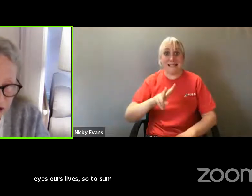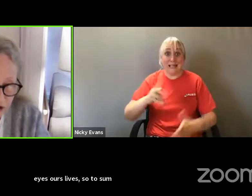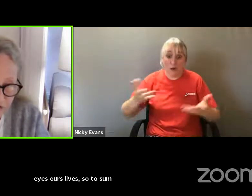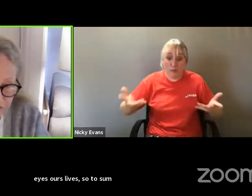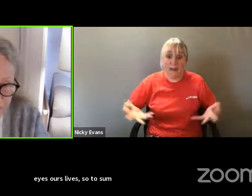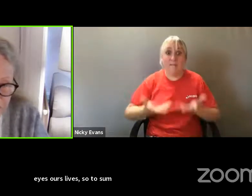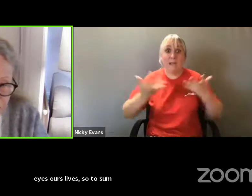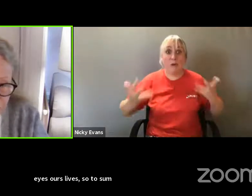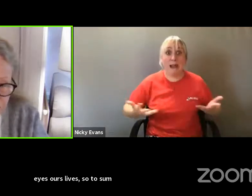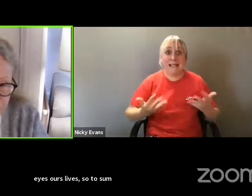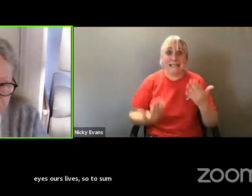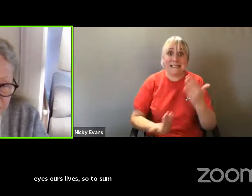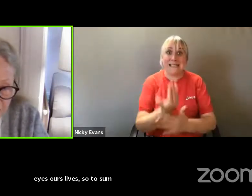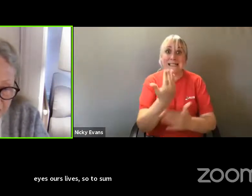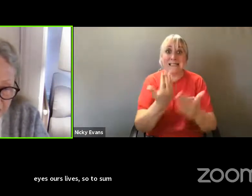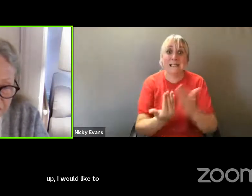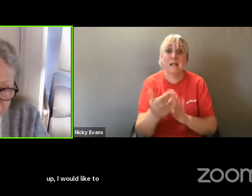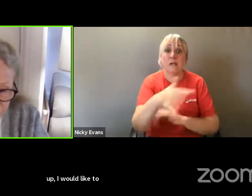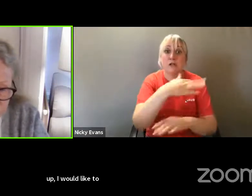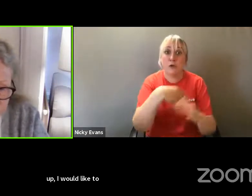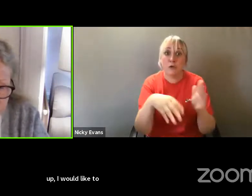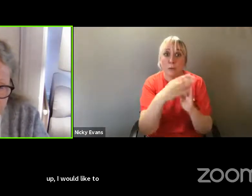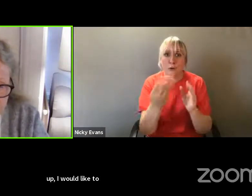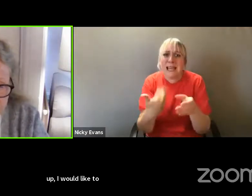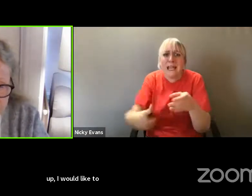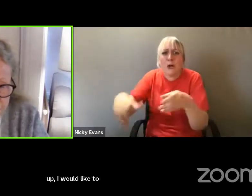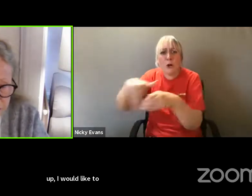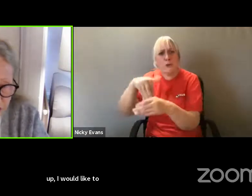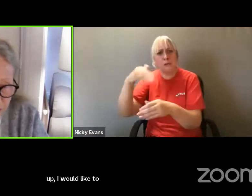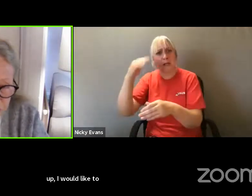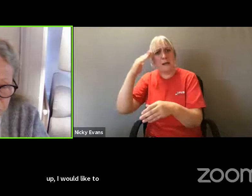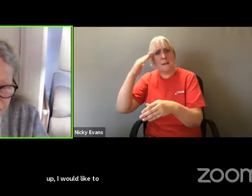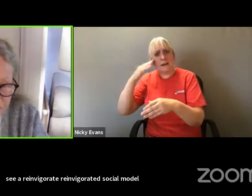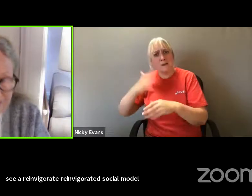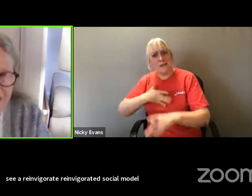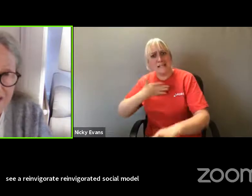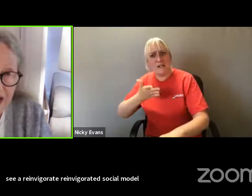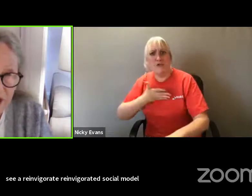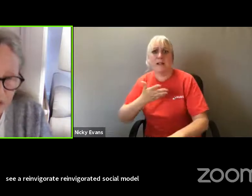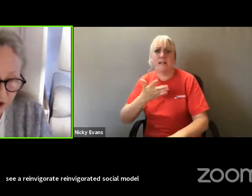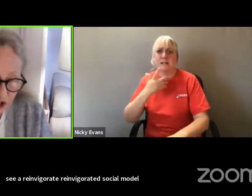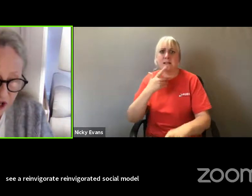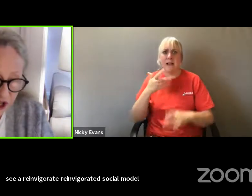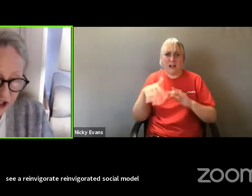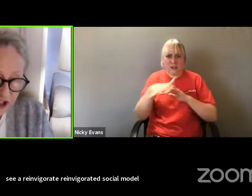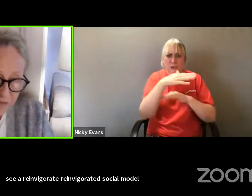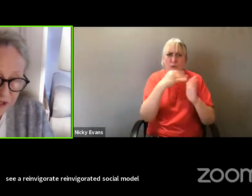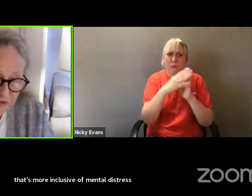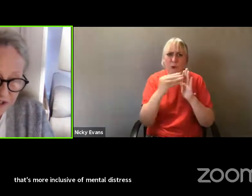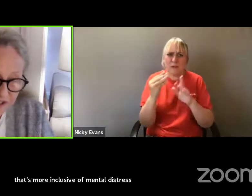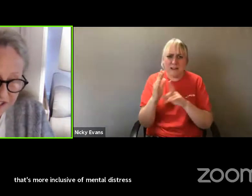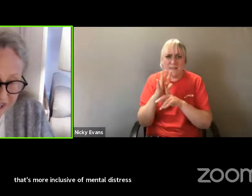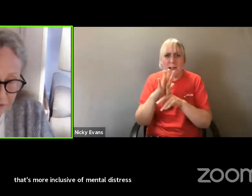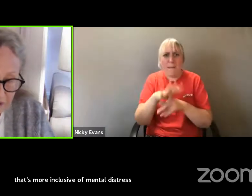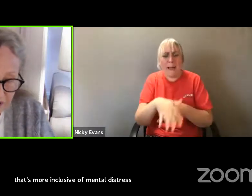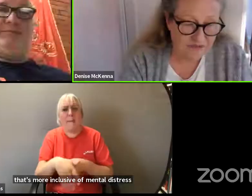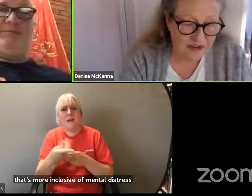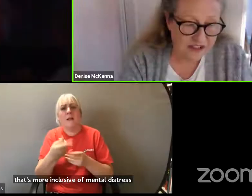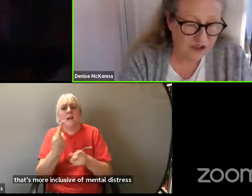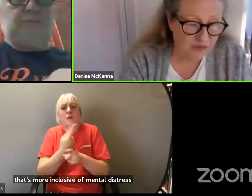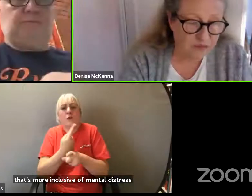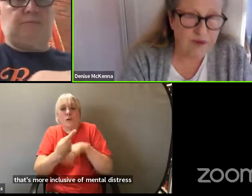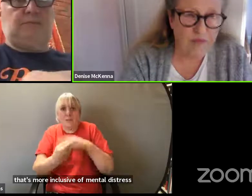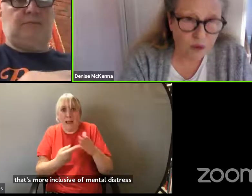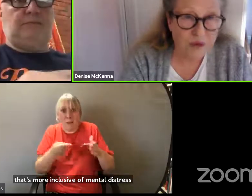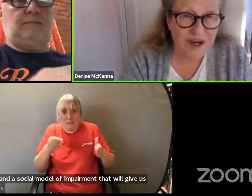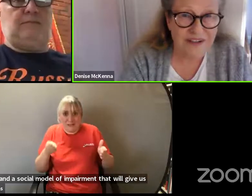more inclusive of mental distress and a social model of impairment that will give us a language to speak of the disabling